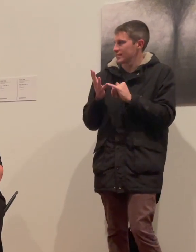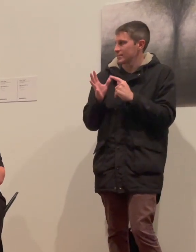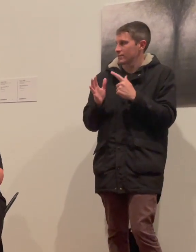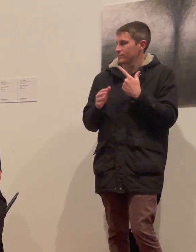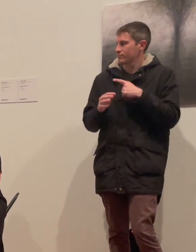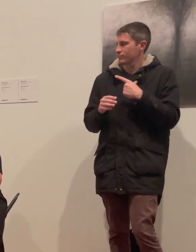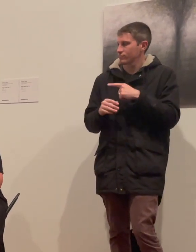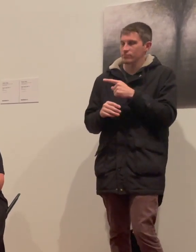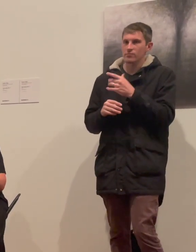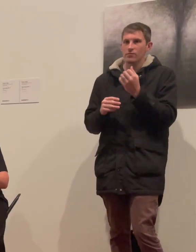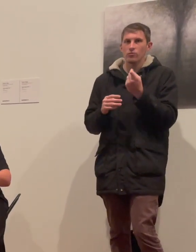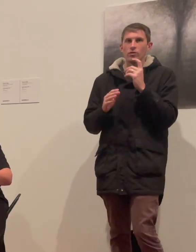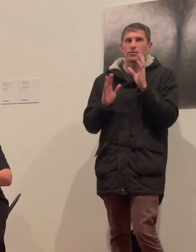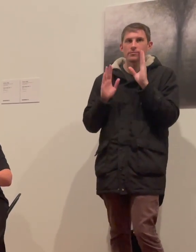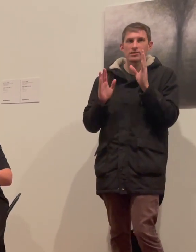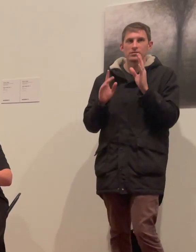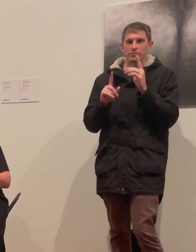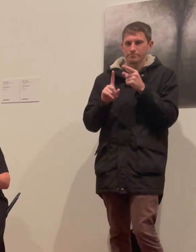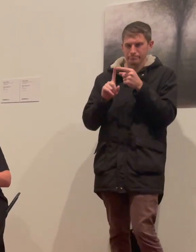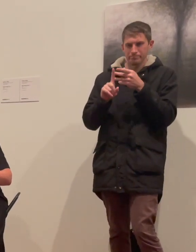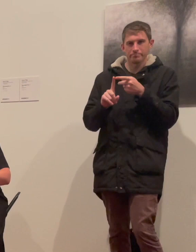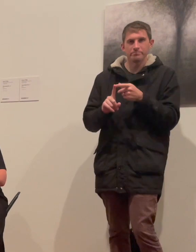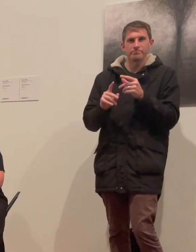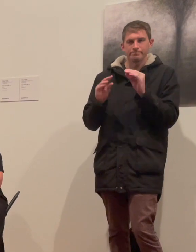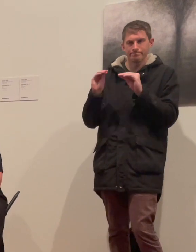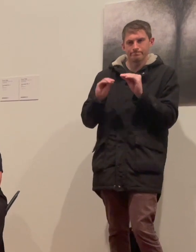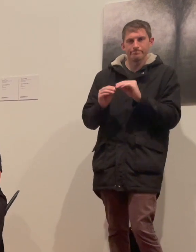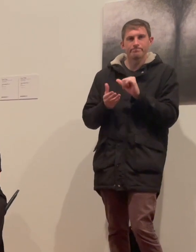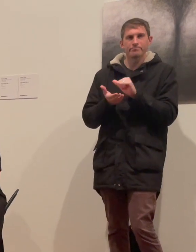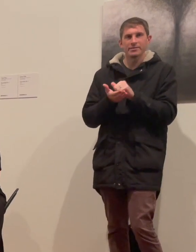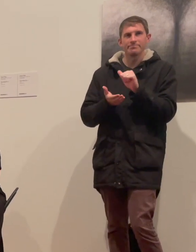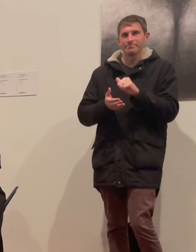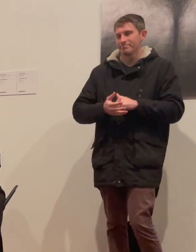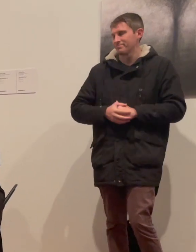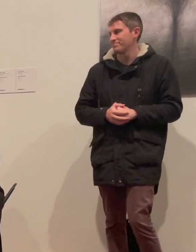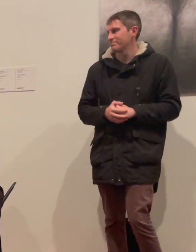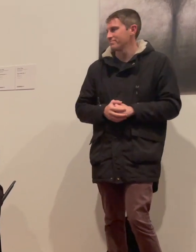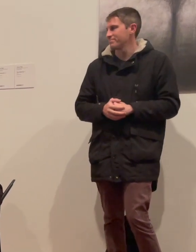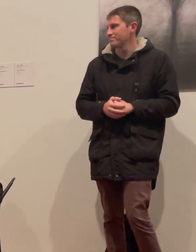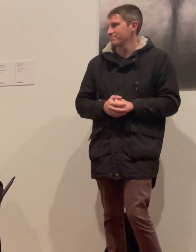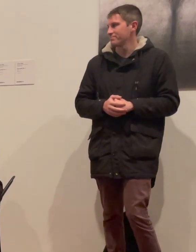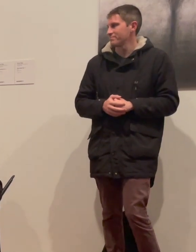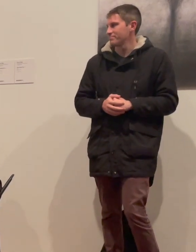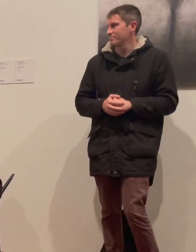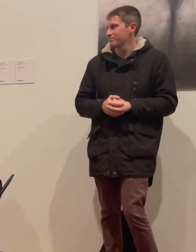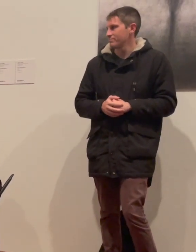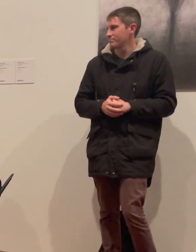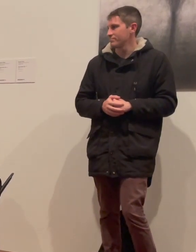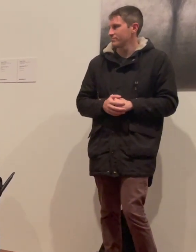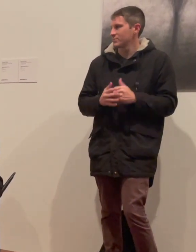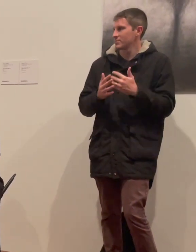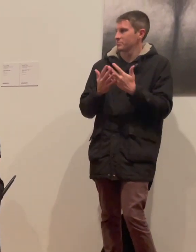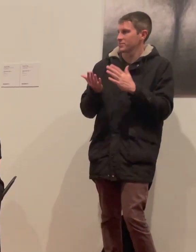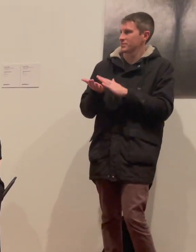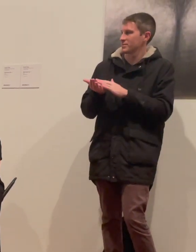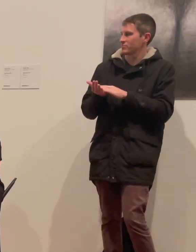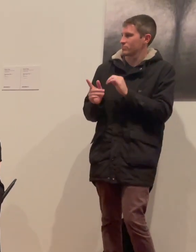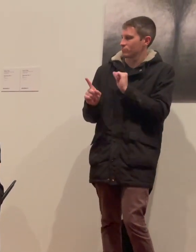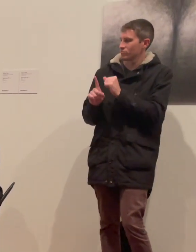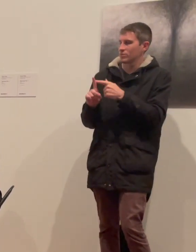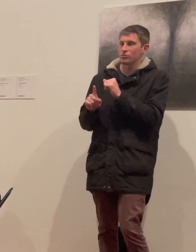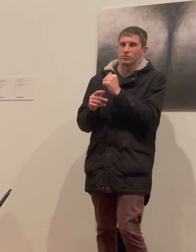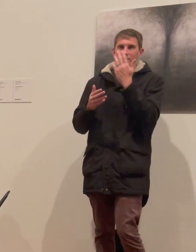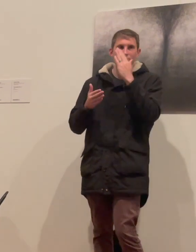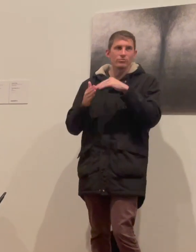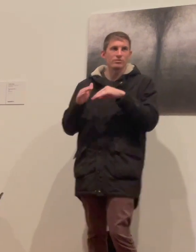an amazing attention to detail in your work. So I think it's a real testament to you and the experience that you